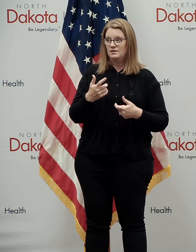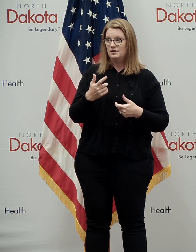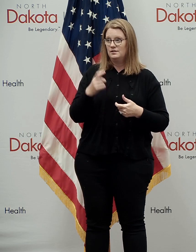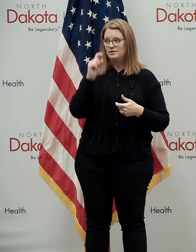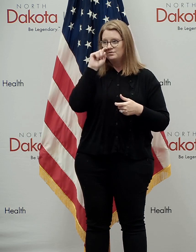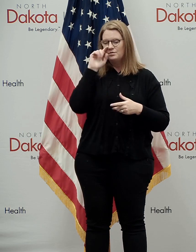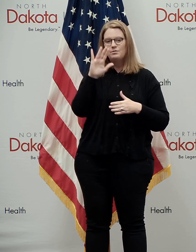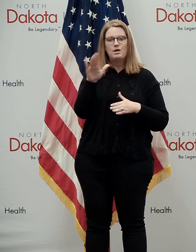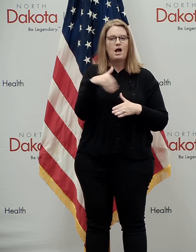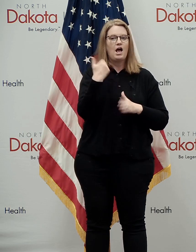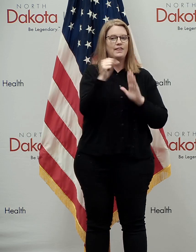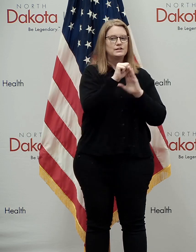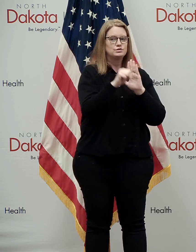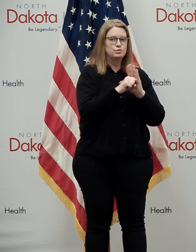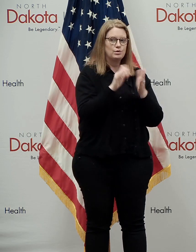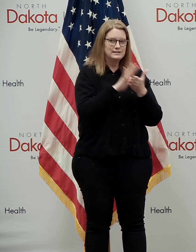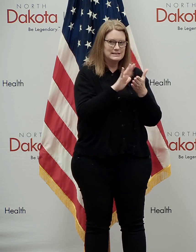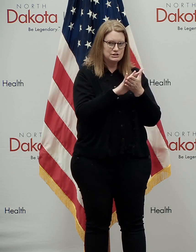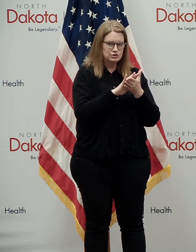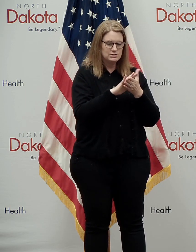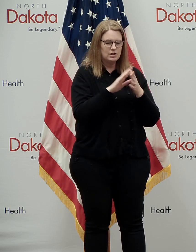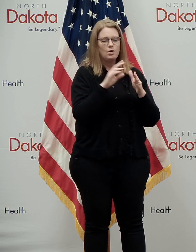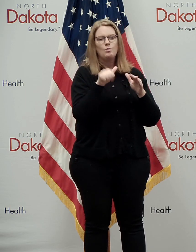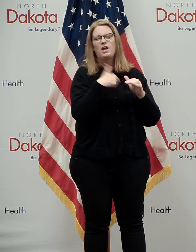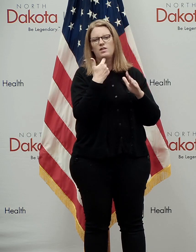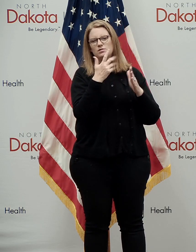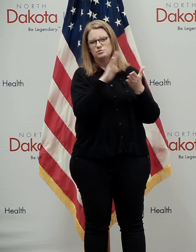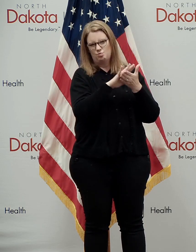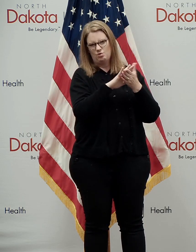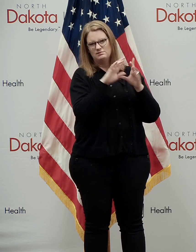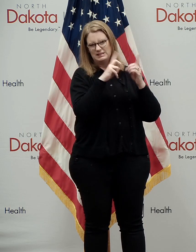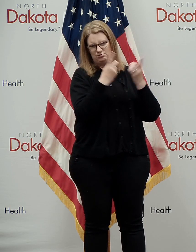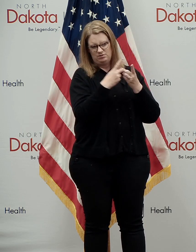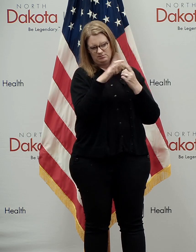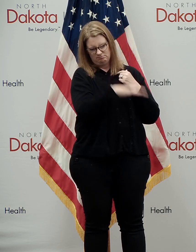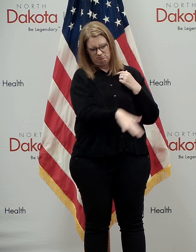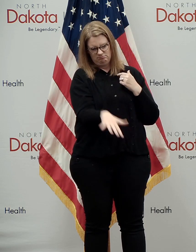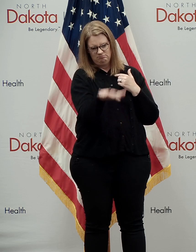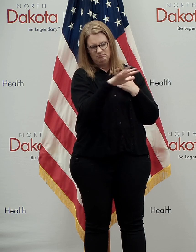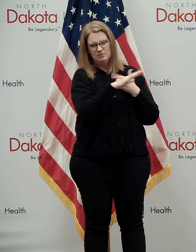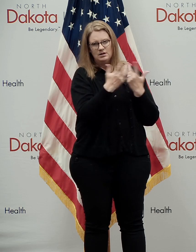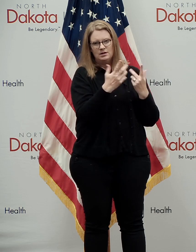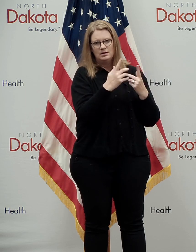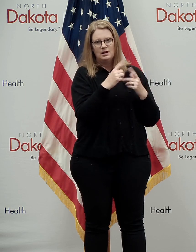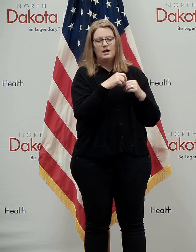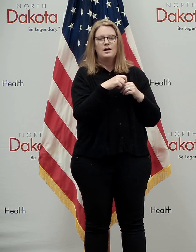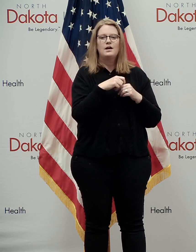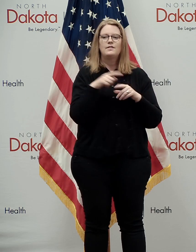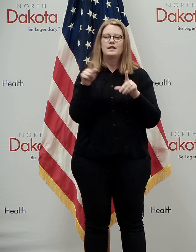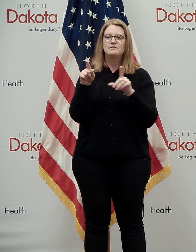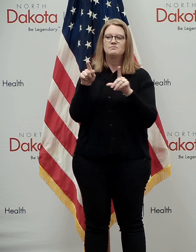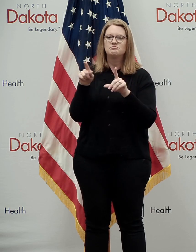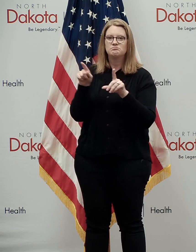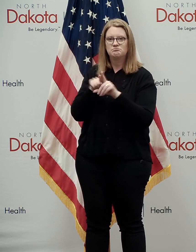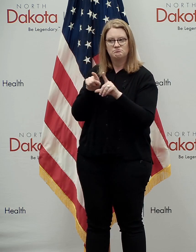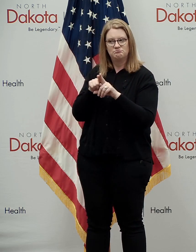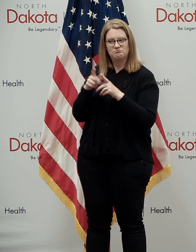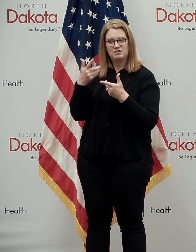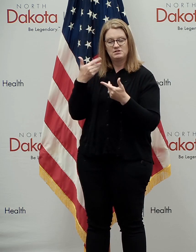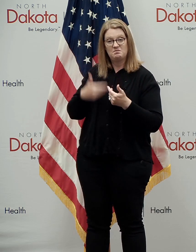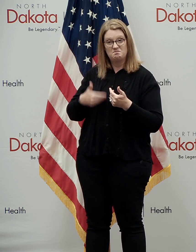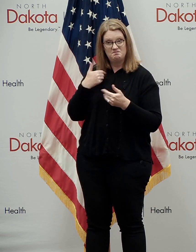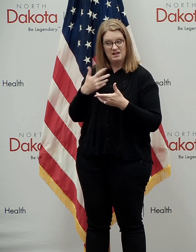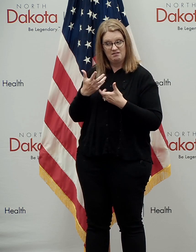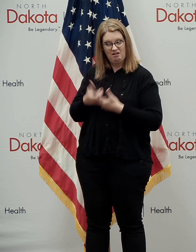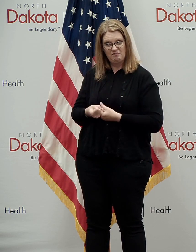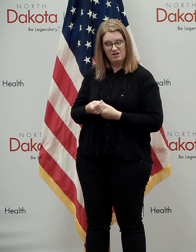are other school districts doing across the state as far as learning and returning to school buildings, and how confident do I feel that they can return